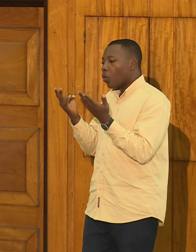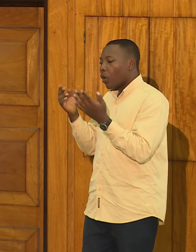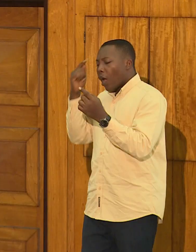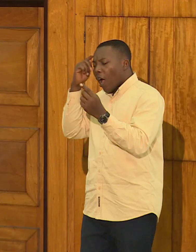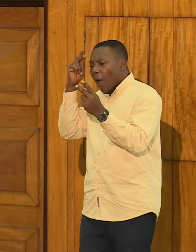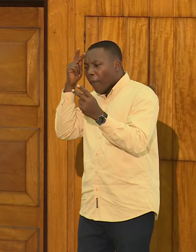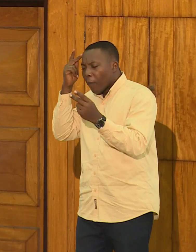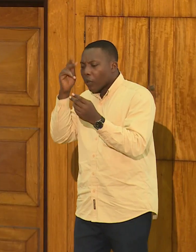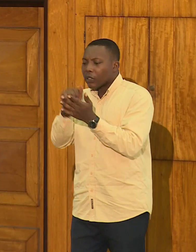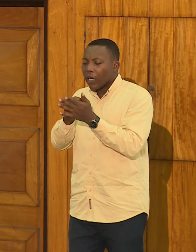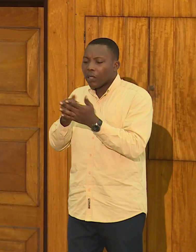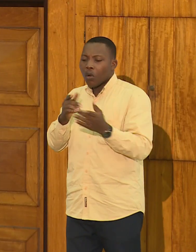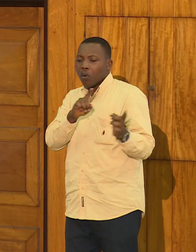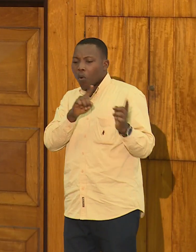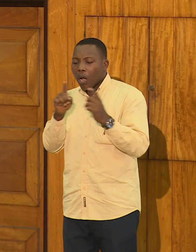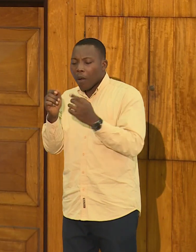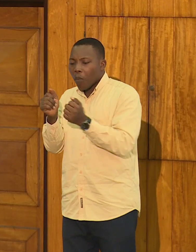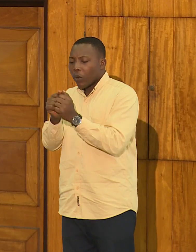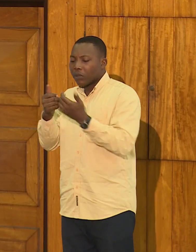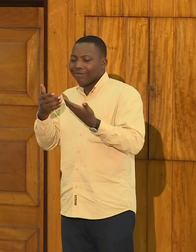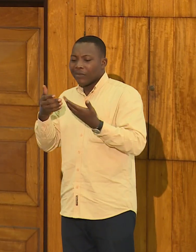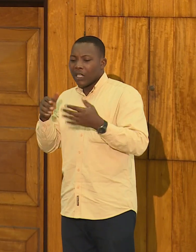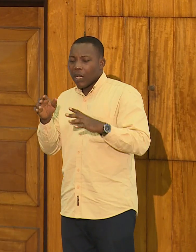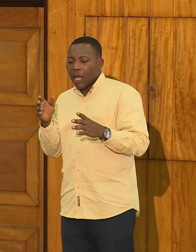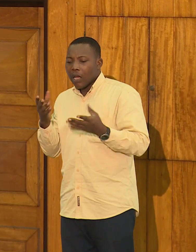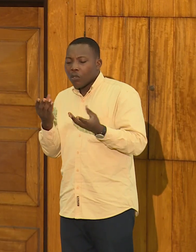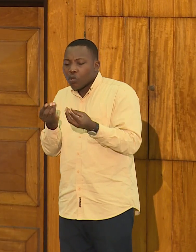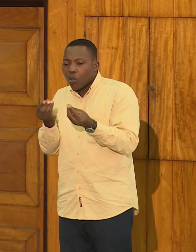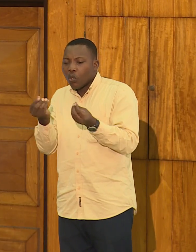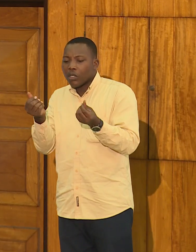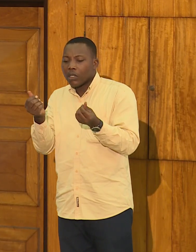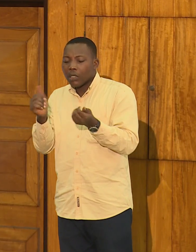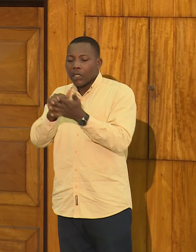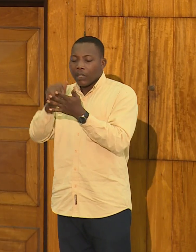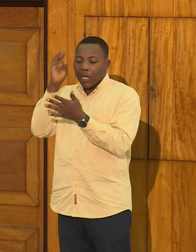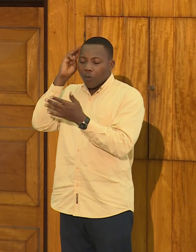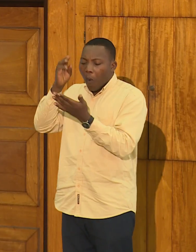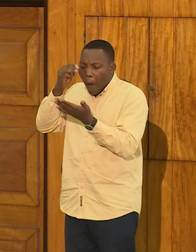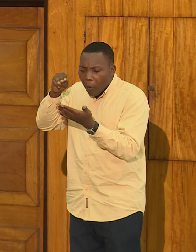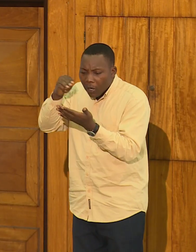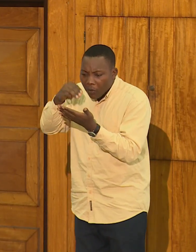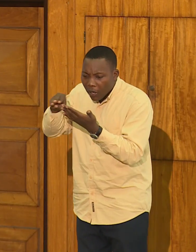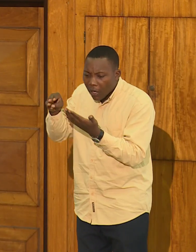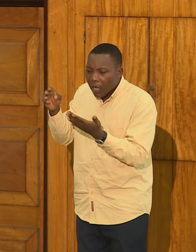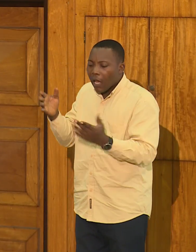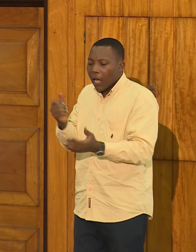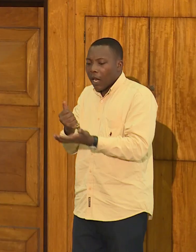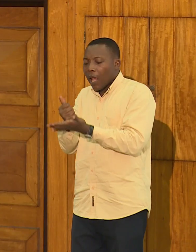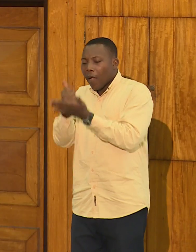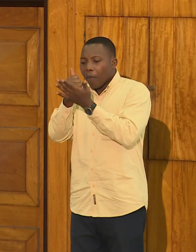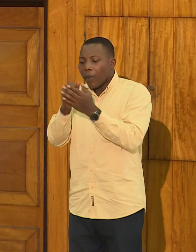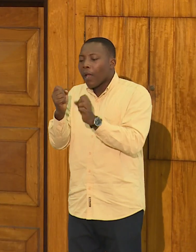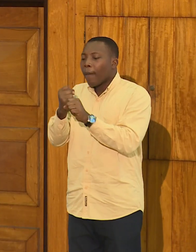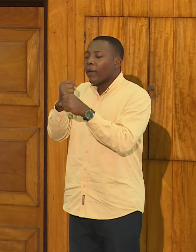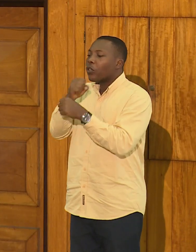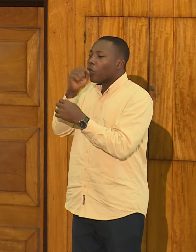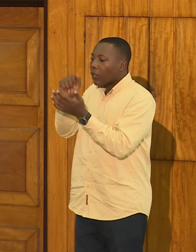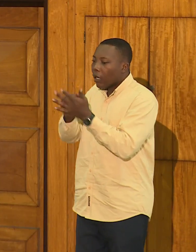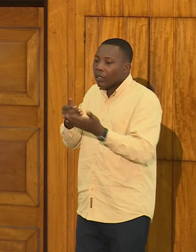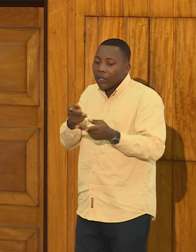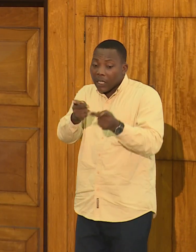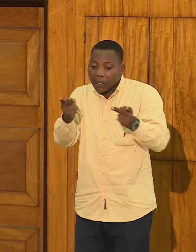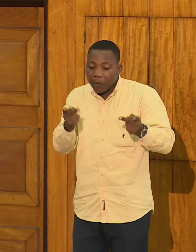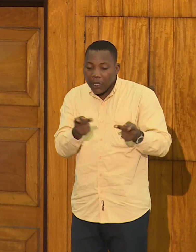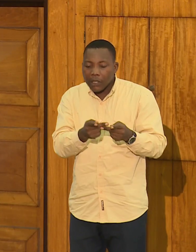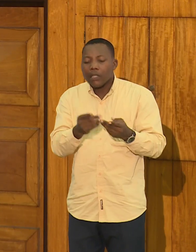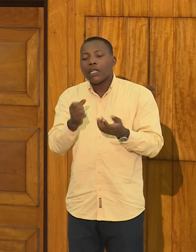that they were going to monitor, and that were also going to assist in ensuring that their spaces were safe, as well as